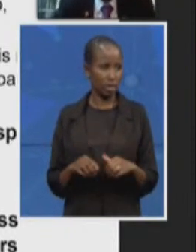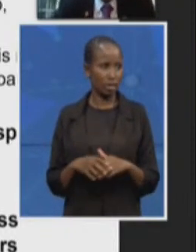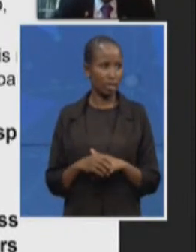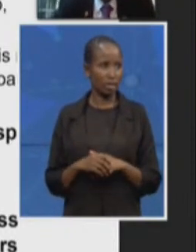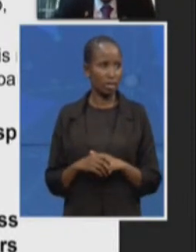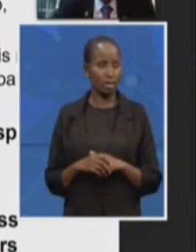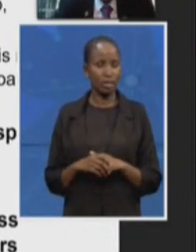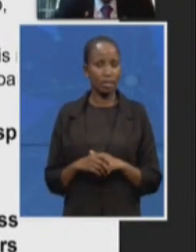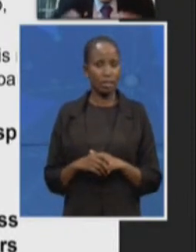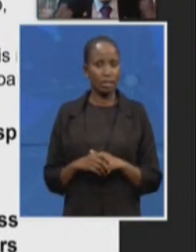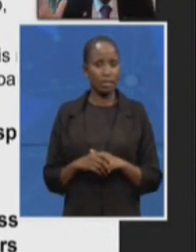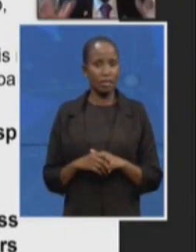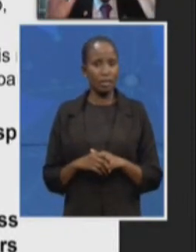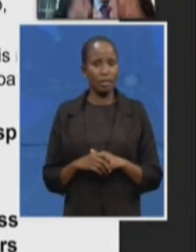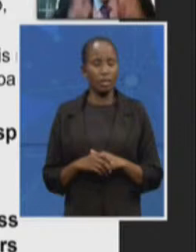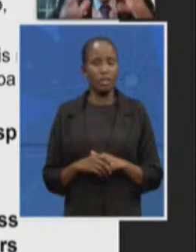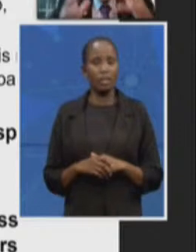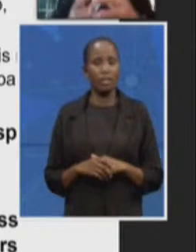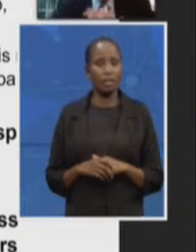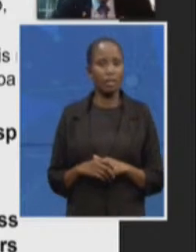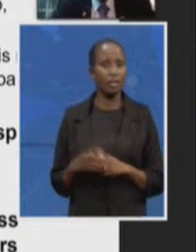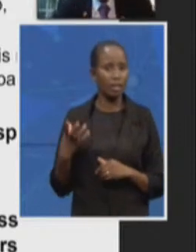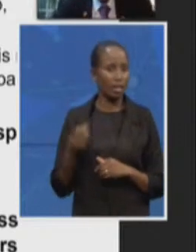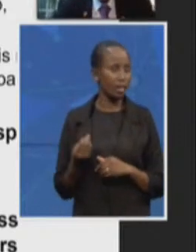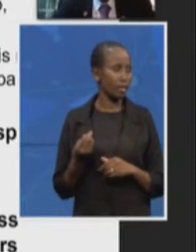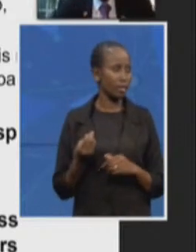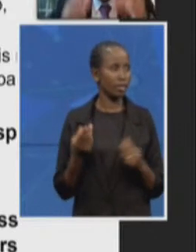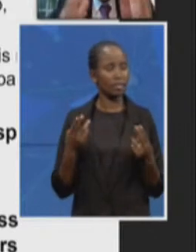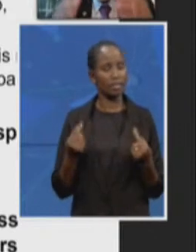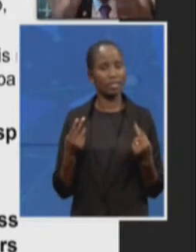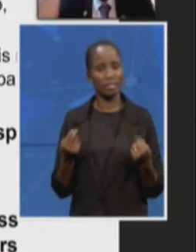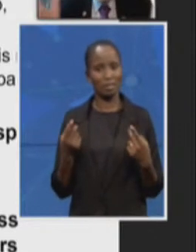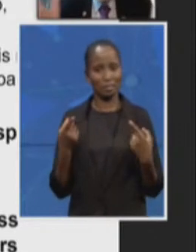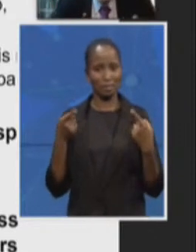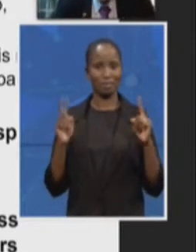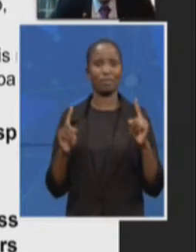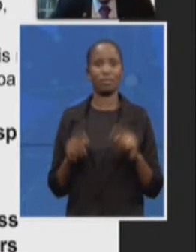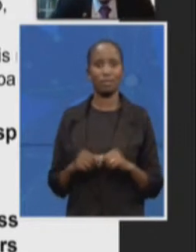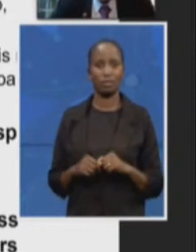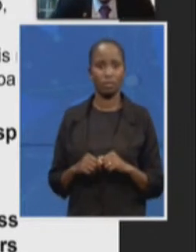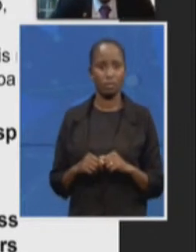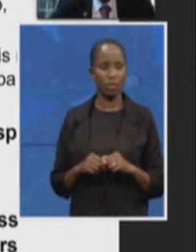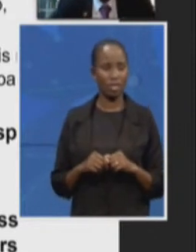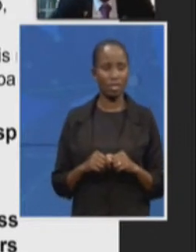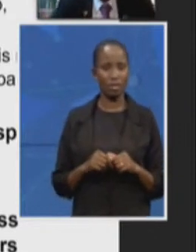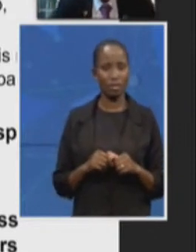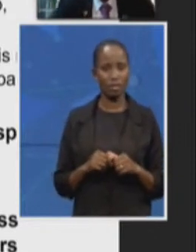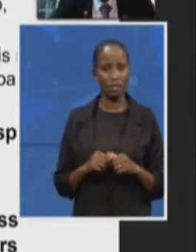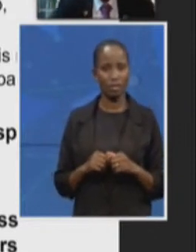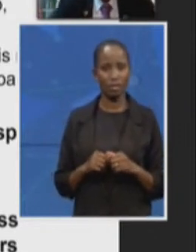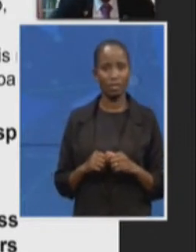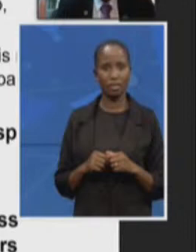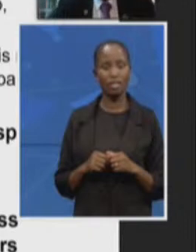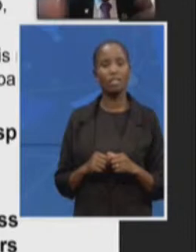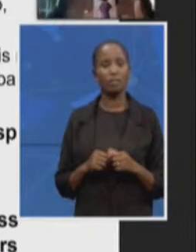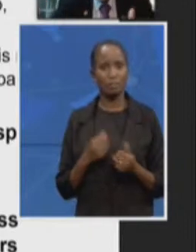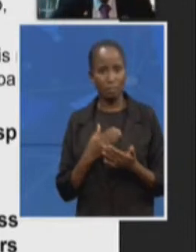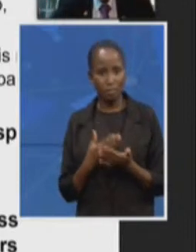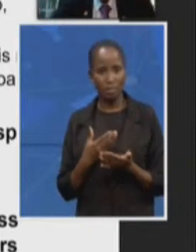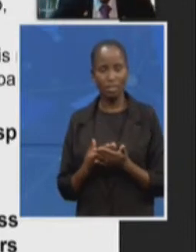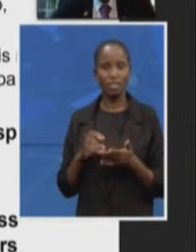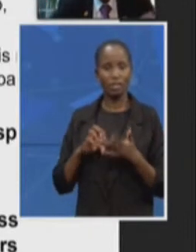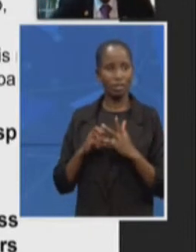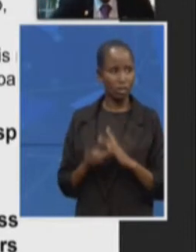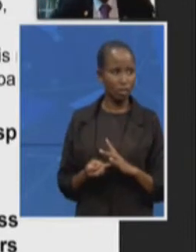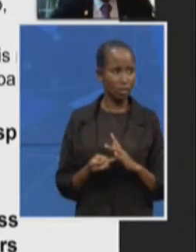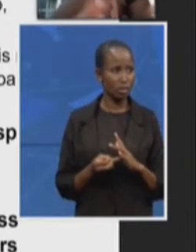in this pandemic, when we should be standing together against the virus, we end up, standing against each